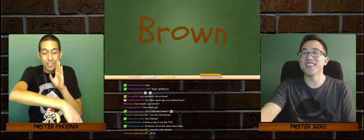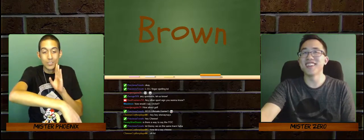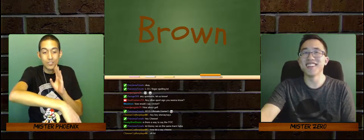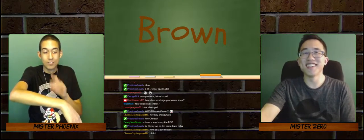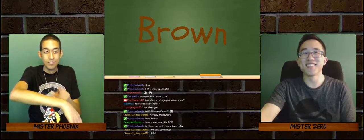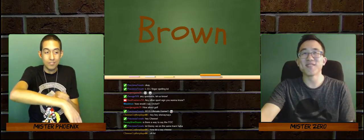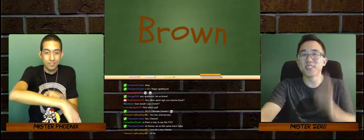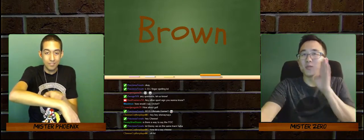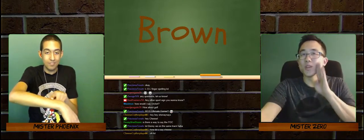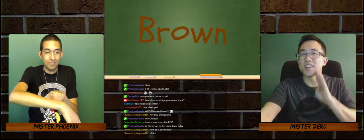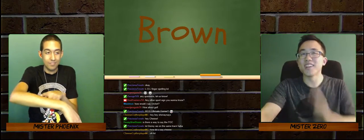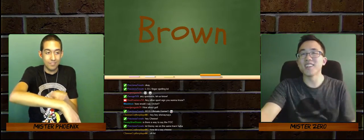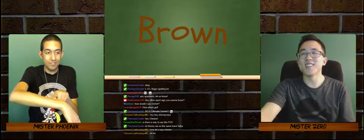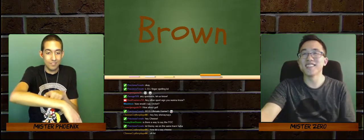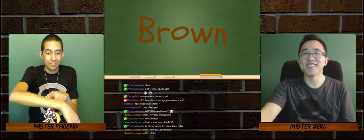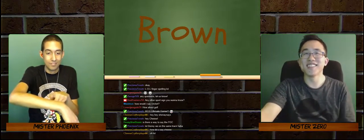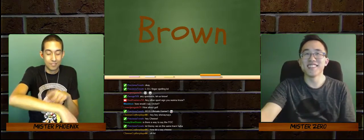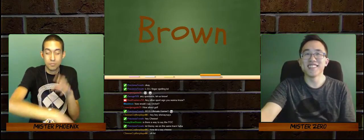Brown.